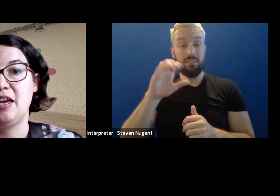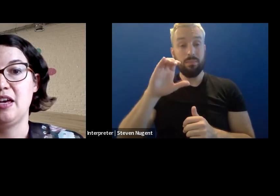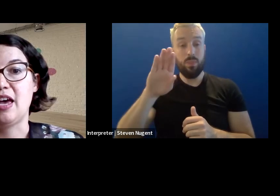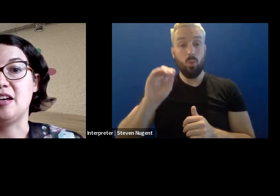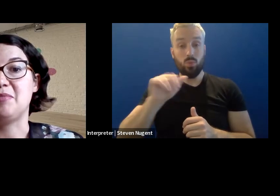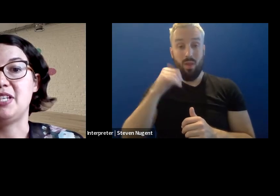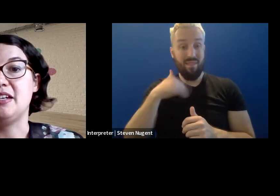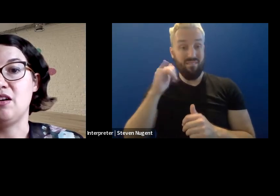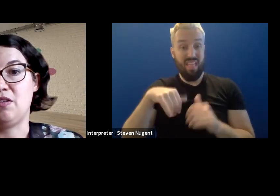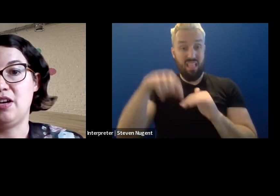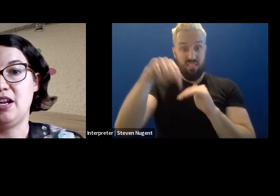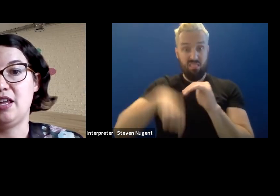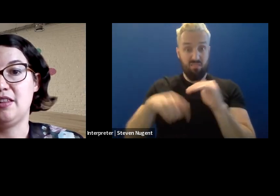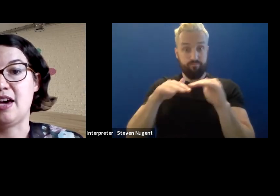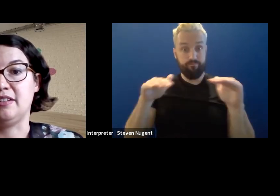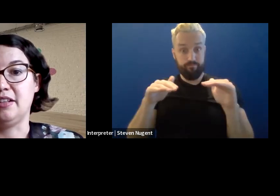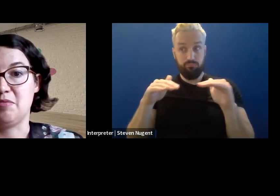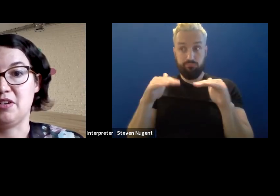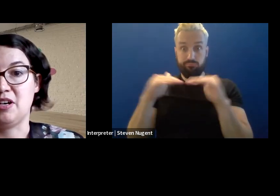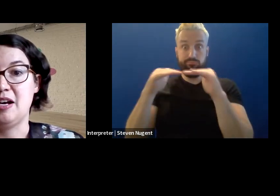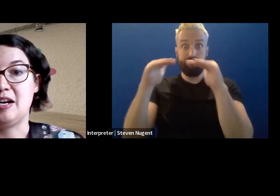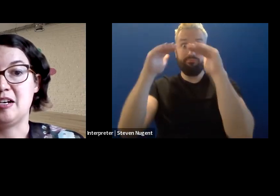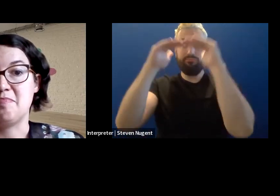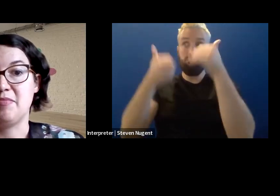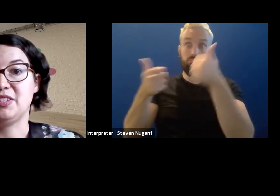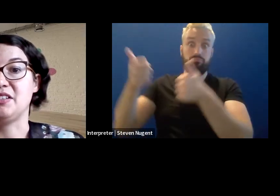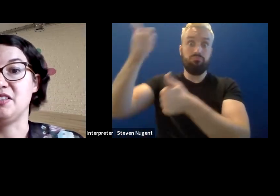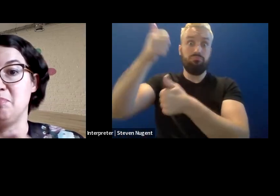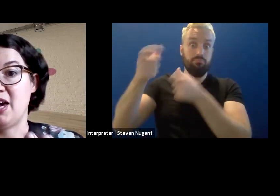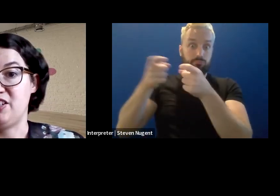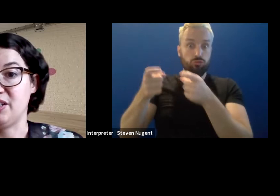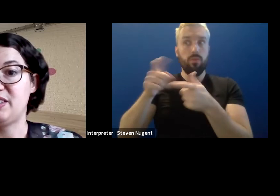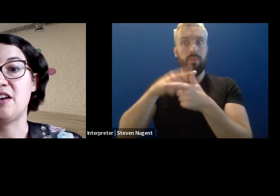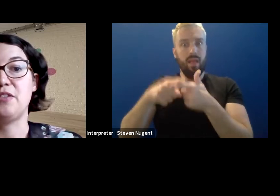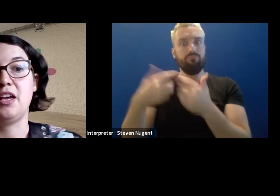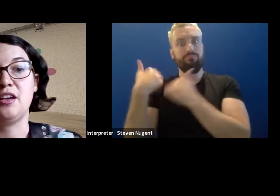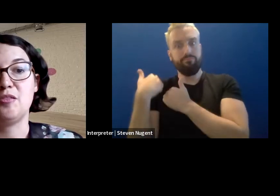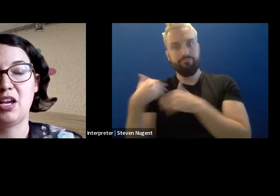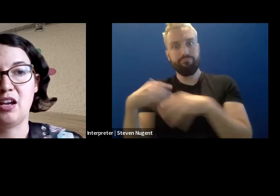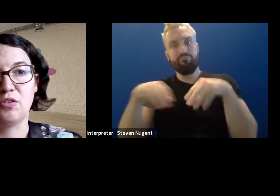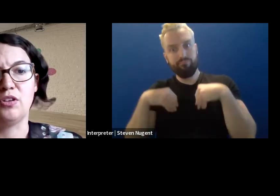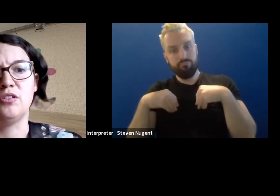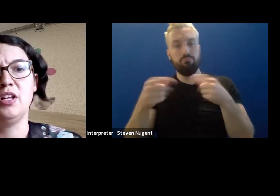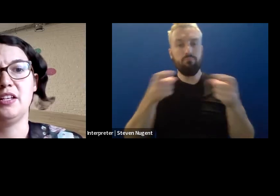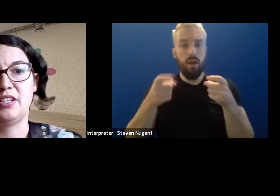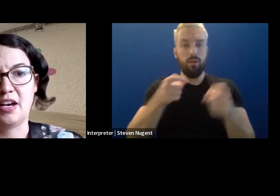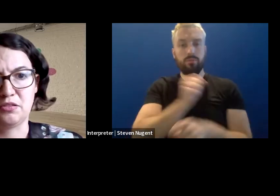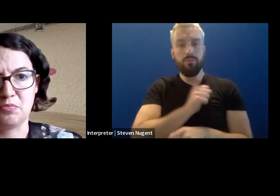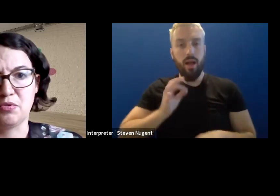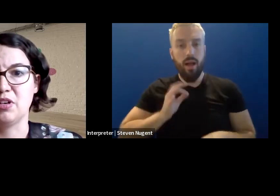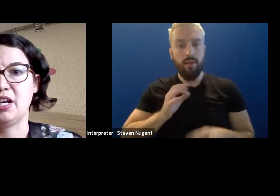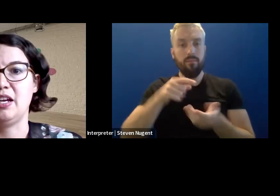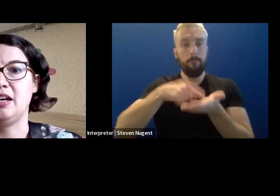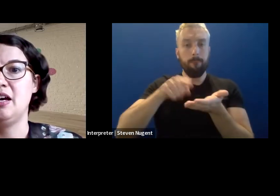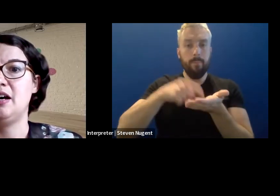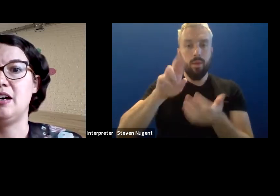infrastructure end up taking on that labor, such as managing staffing, payroll,